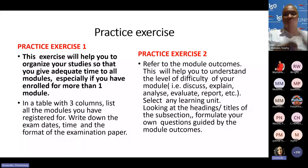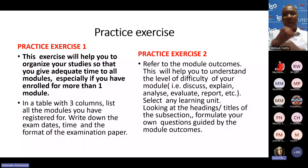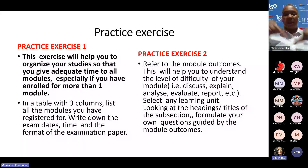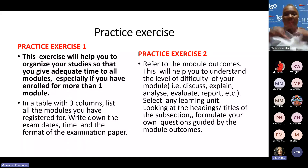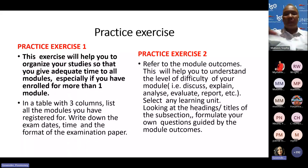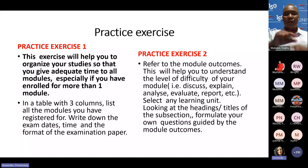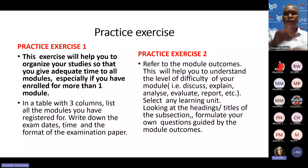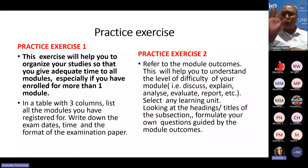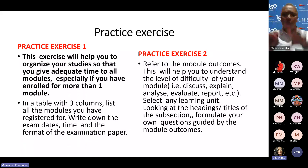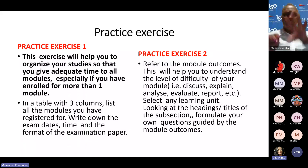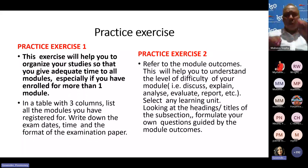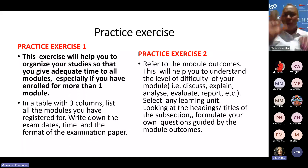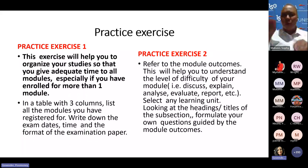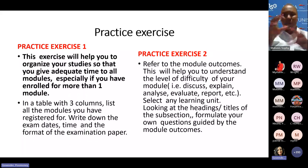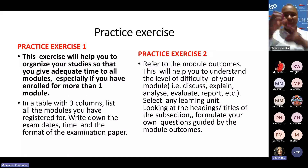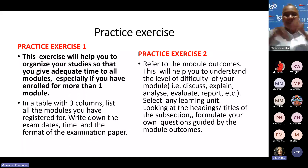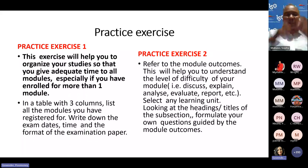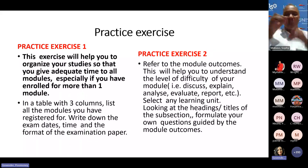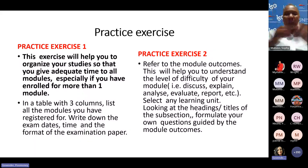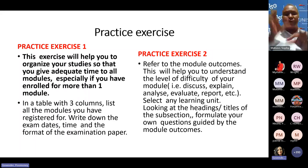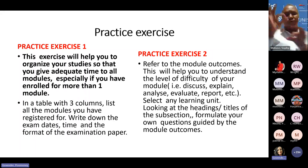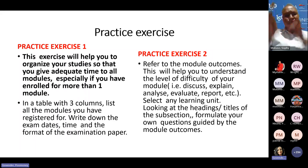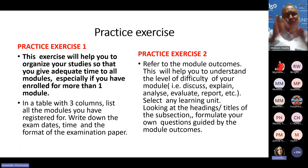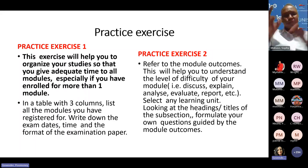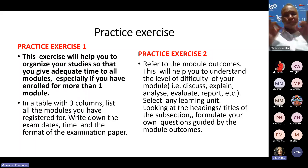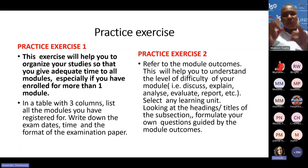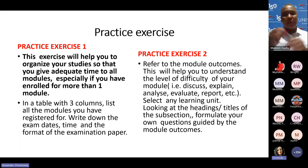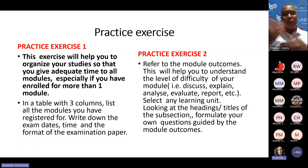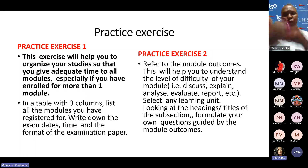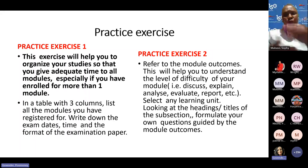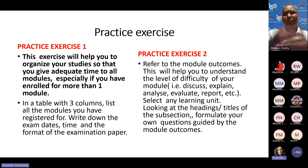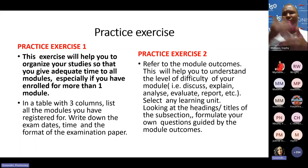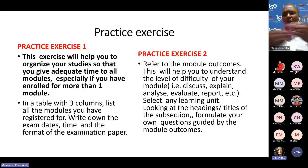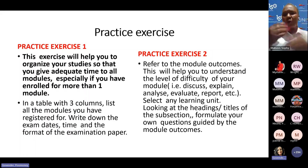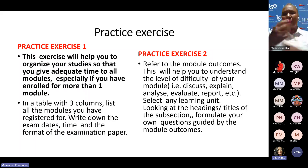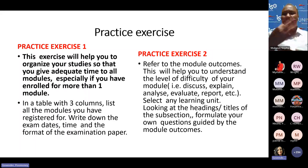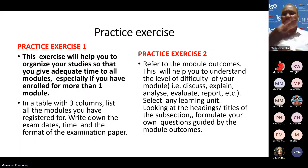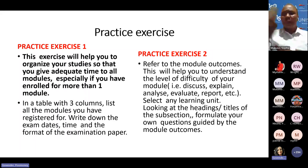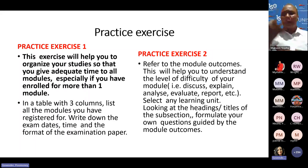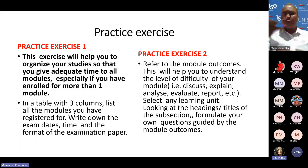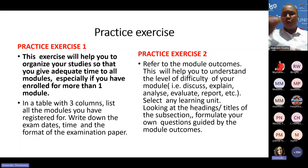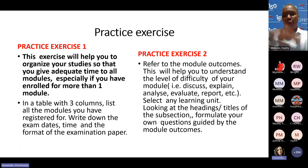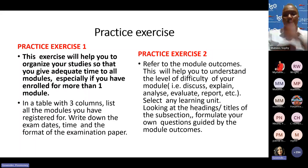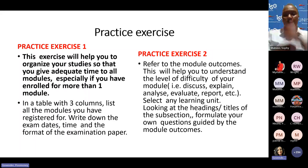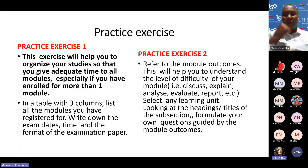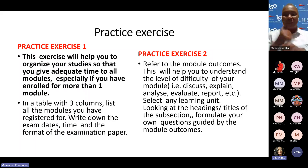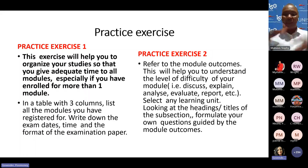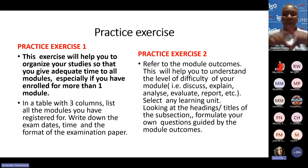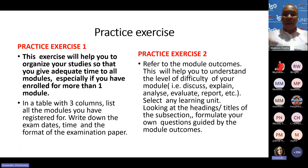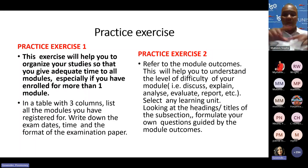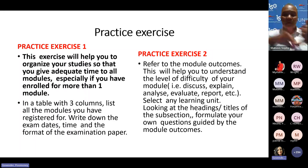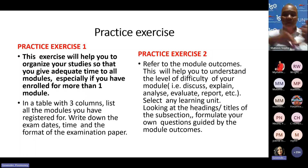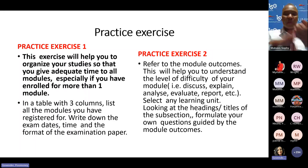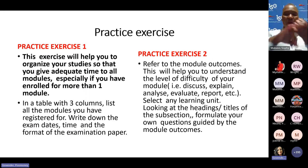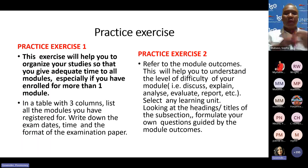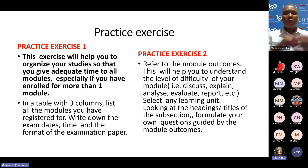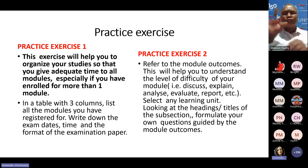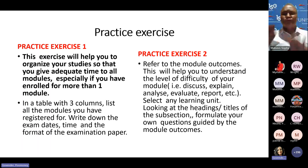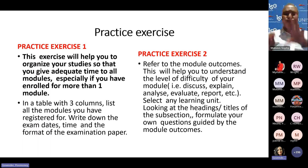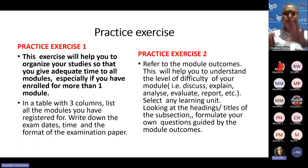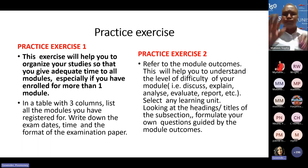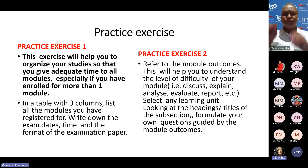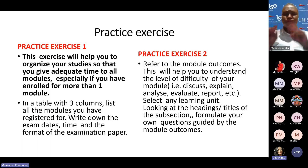to discuss or explain. But as you go on to third year, fourth year level modules, you'll be asked to